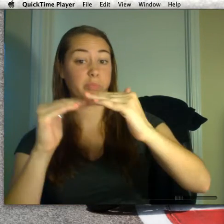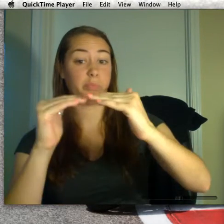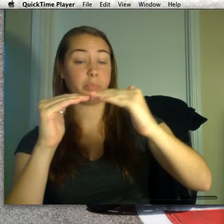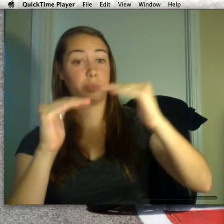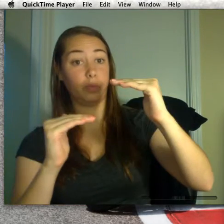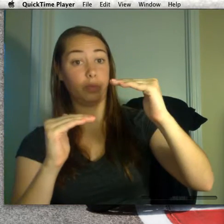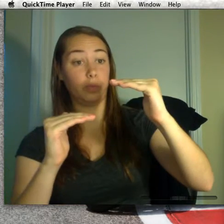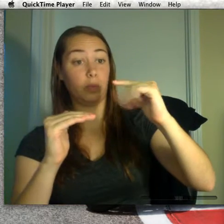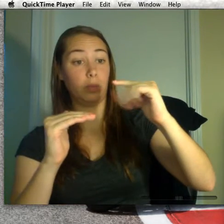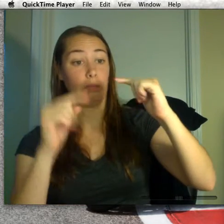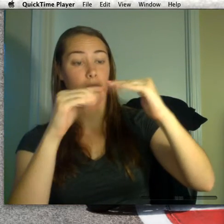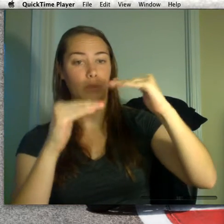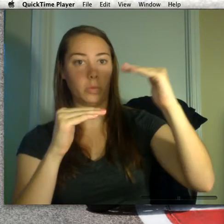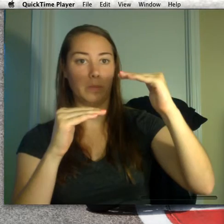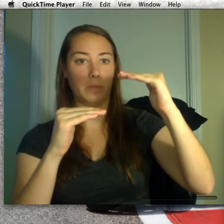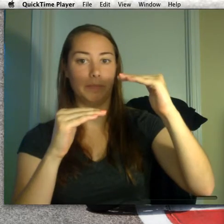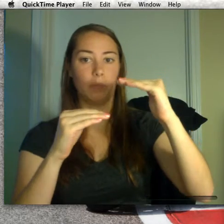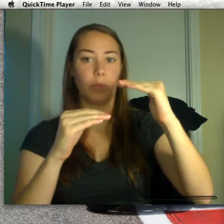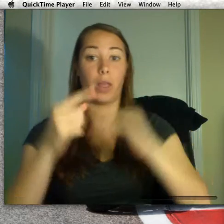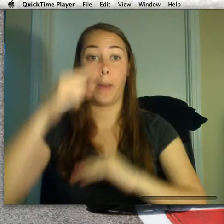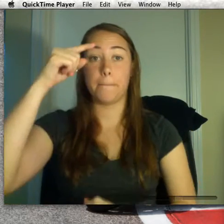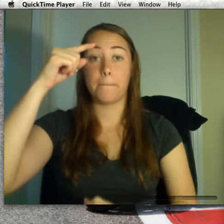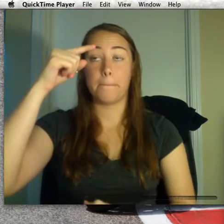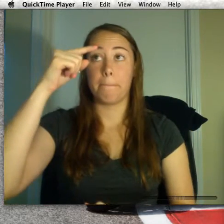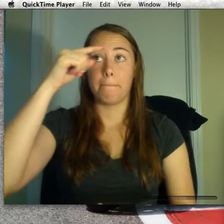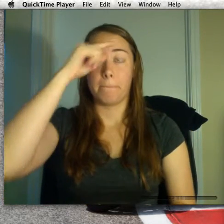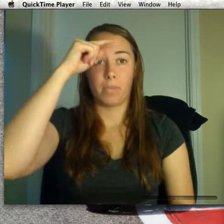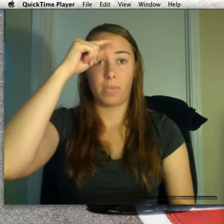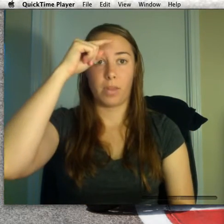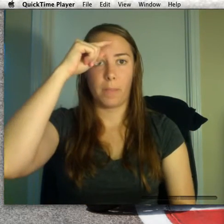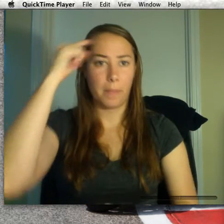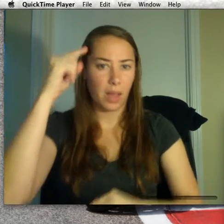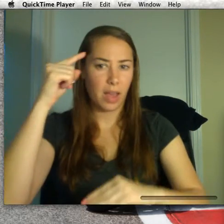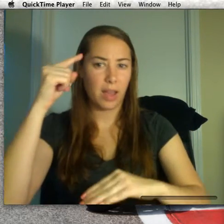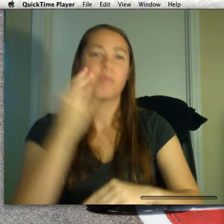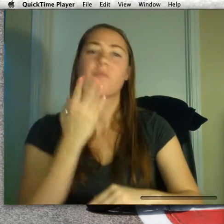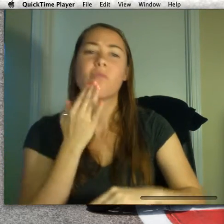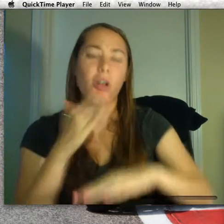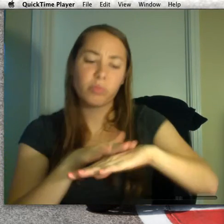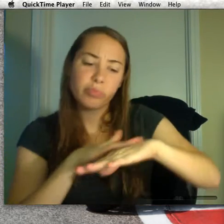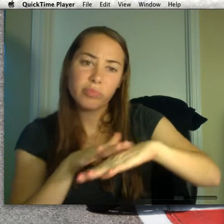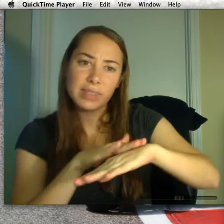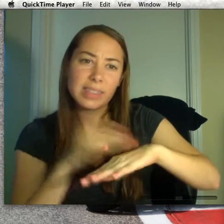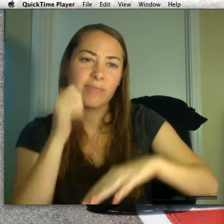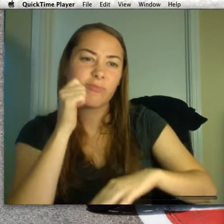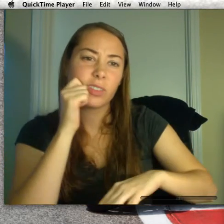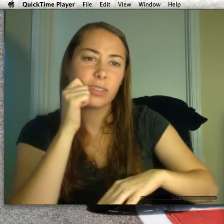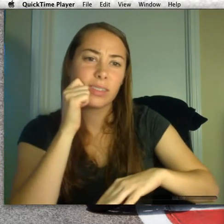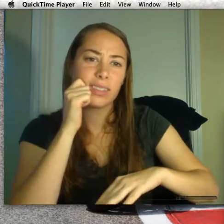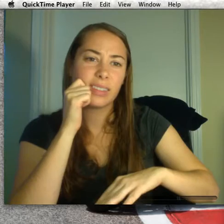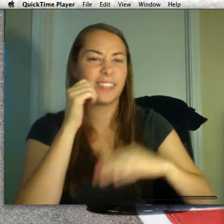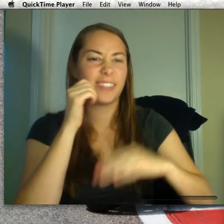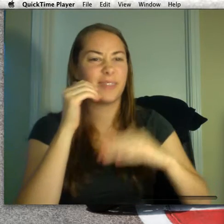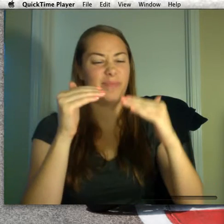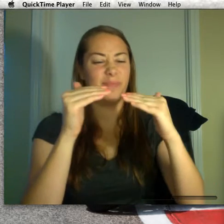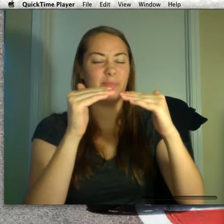Appalachia, or East St. Louis, they still are God's children. And they still are American